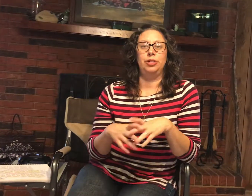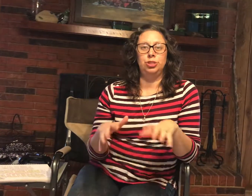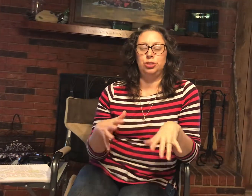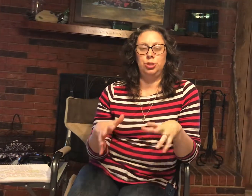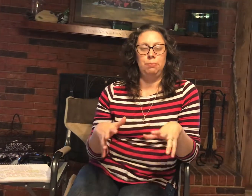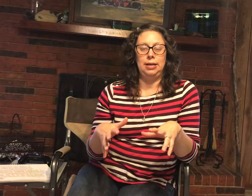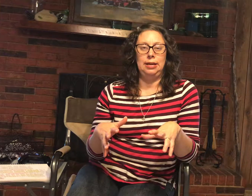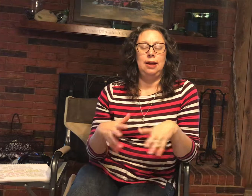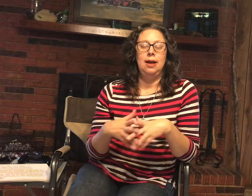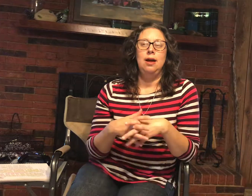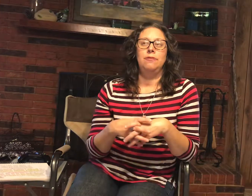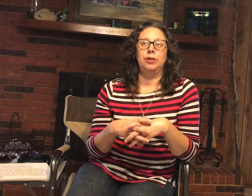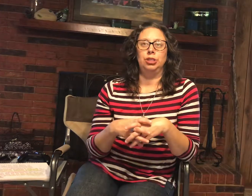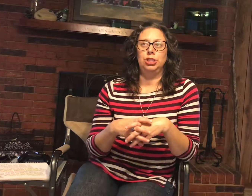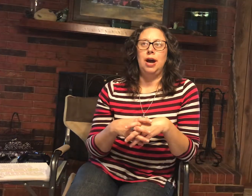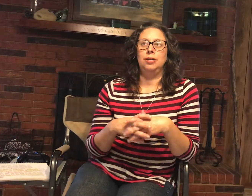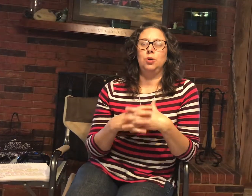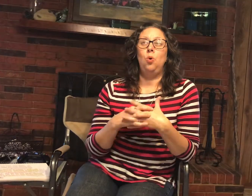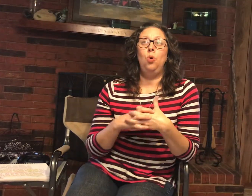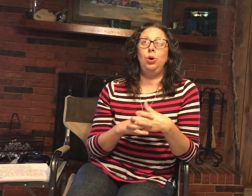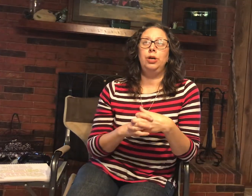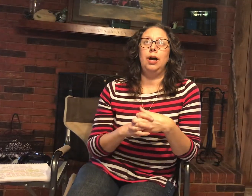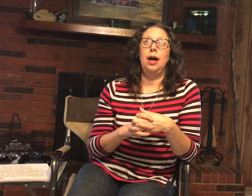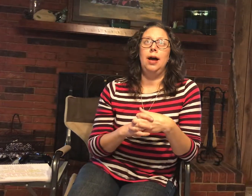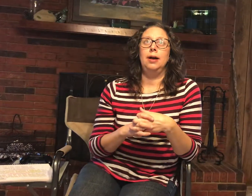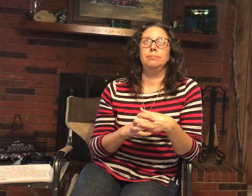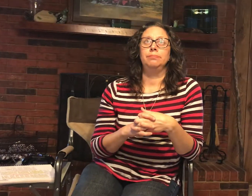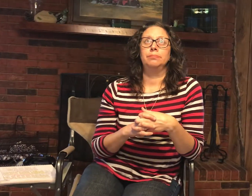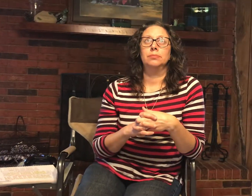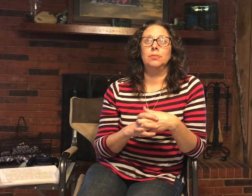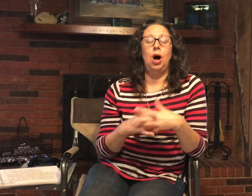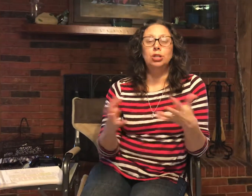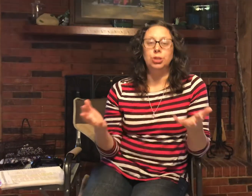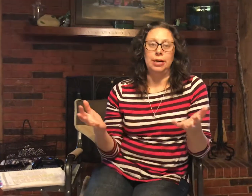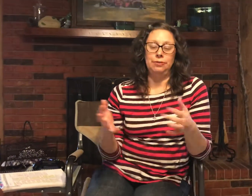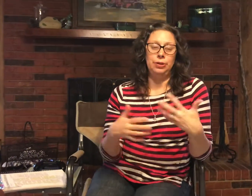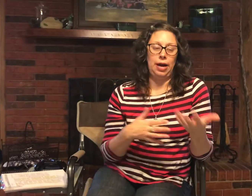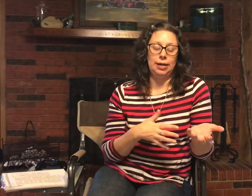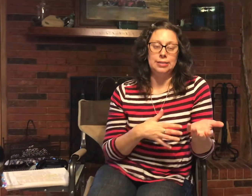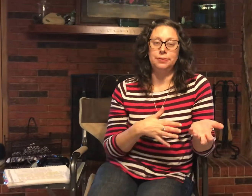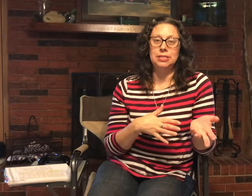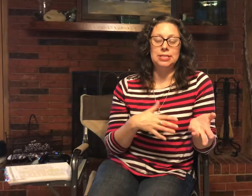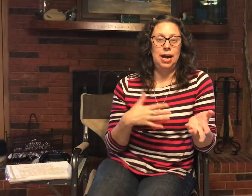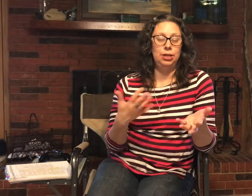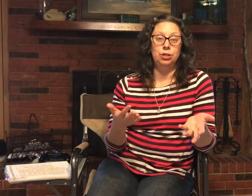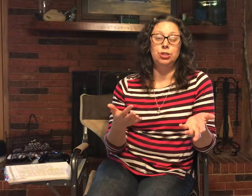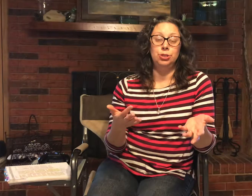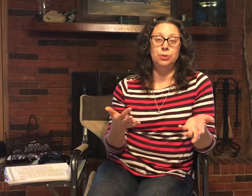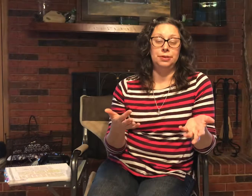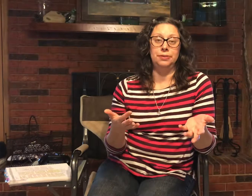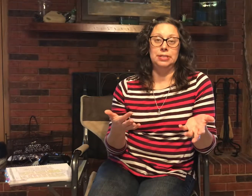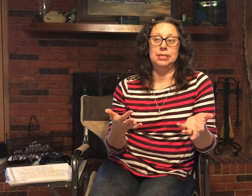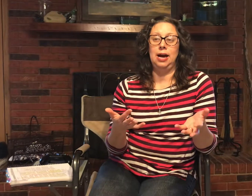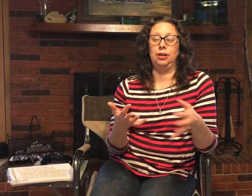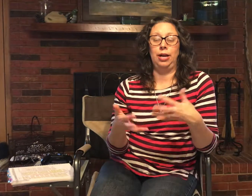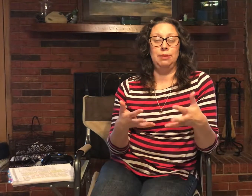there's too many for your child, or alter it. If you like a different sign, you can do a different sign or hand